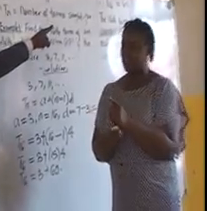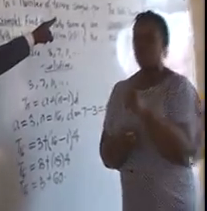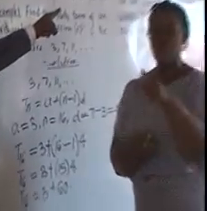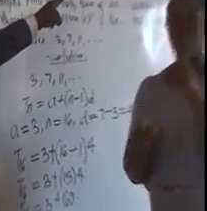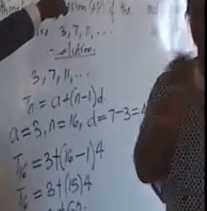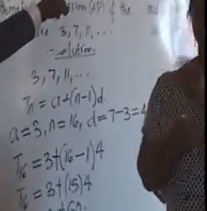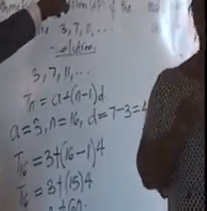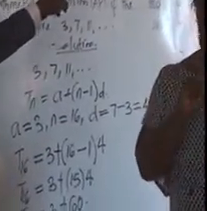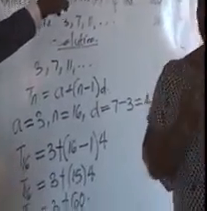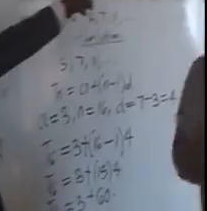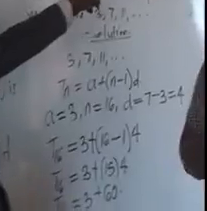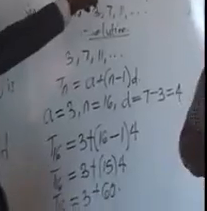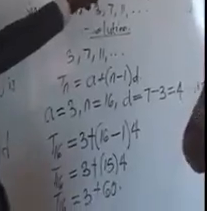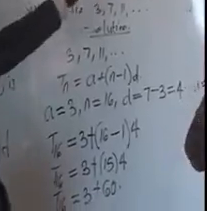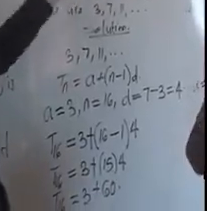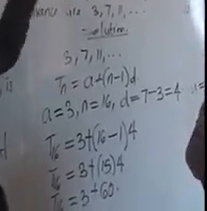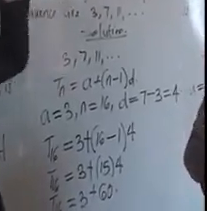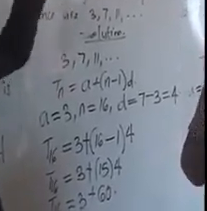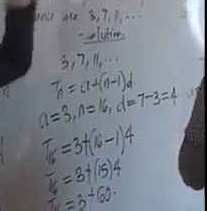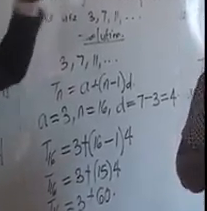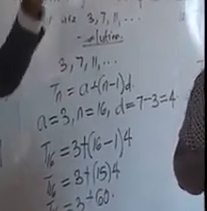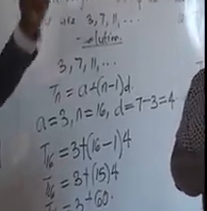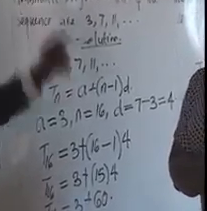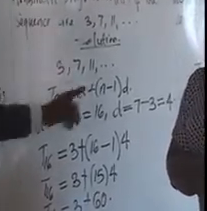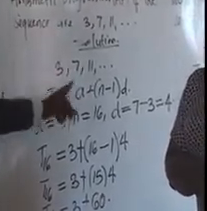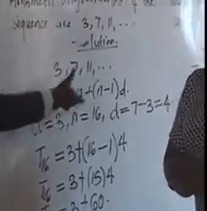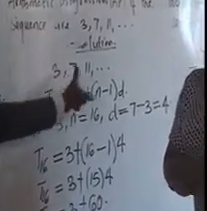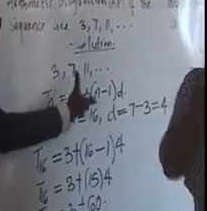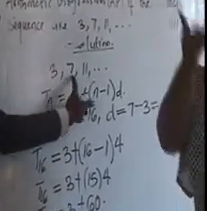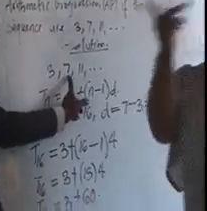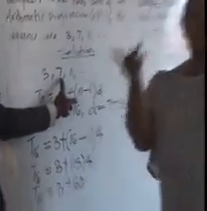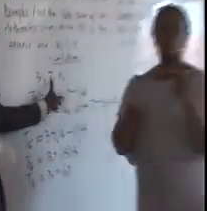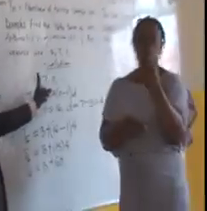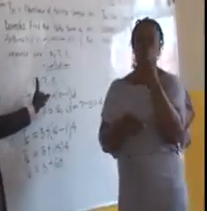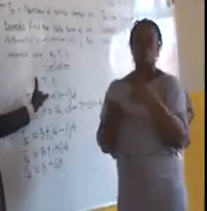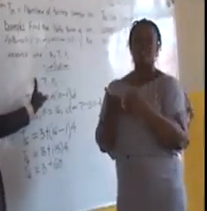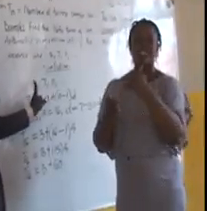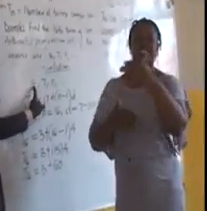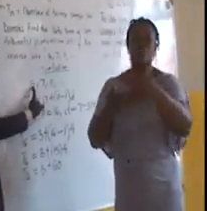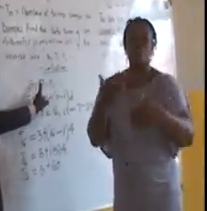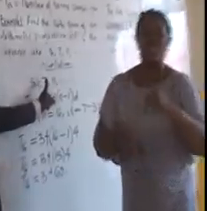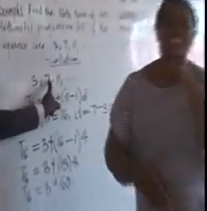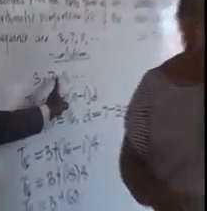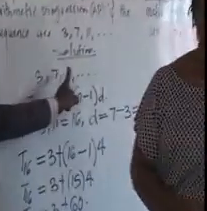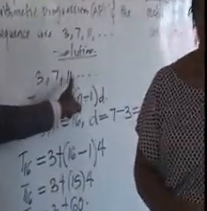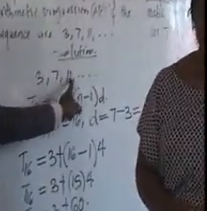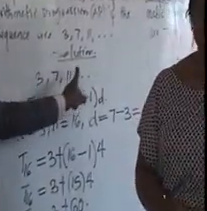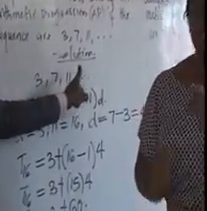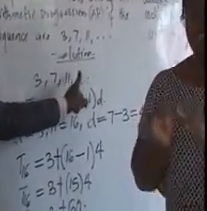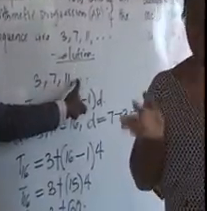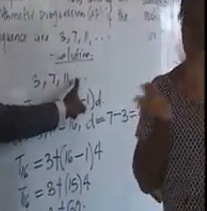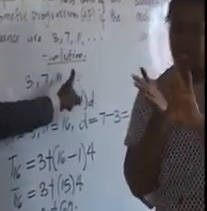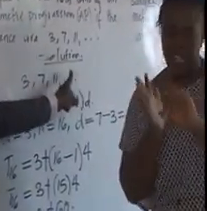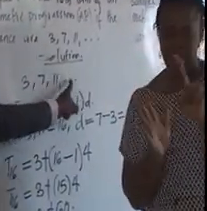got the answer 63. The 16th position of this sequence, if you count first term, second,